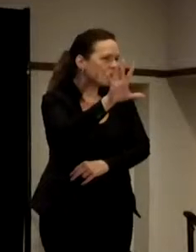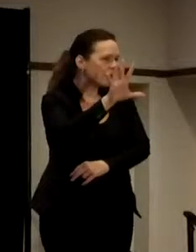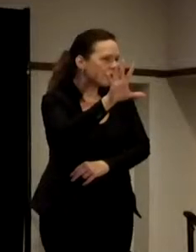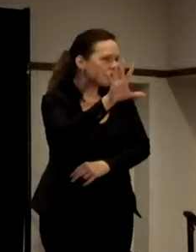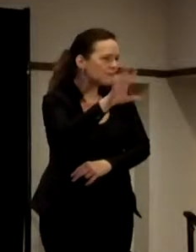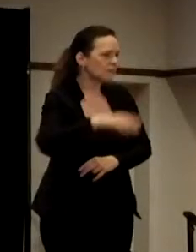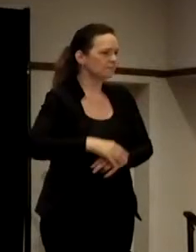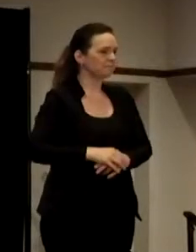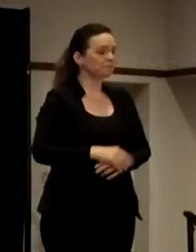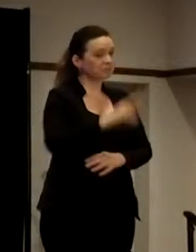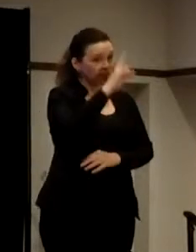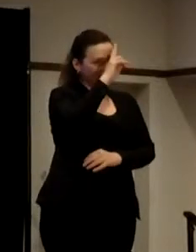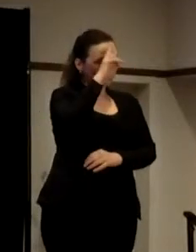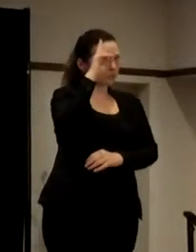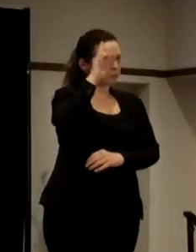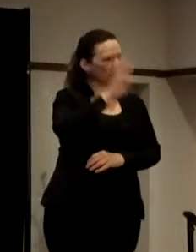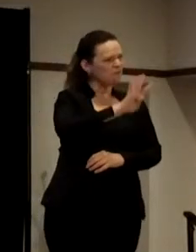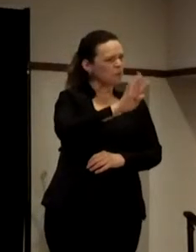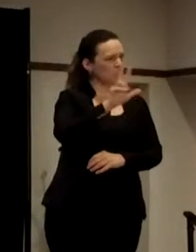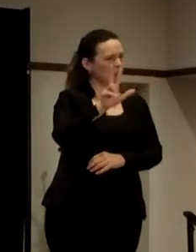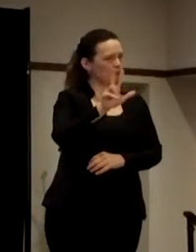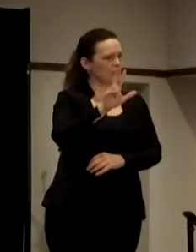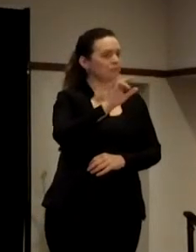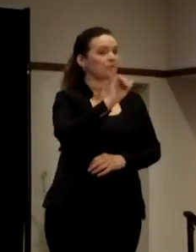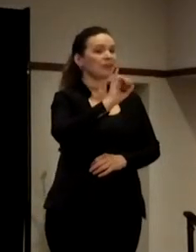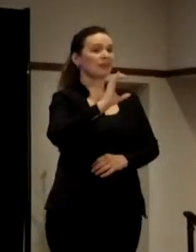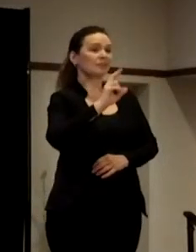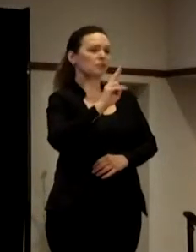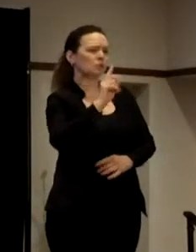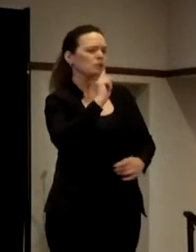ICU, so please keep them in your thoughts and prayers.